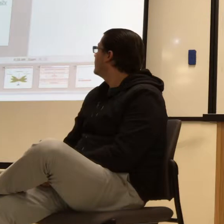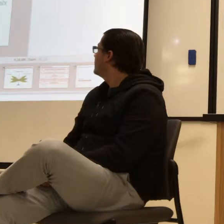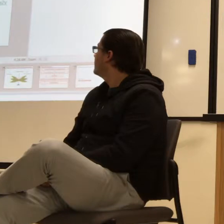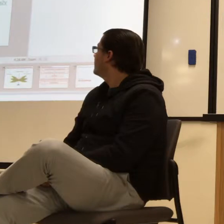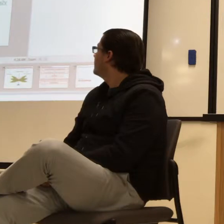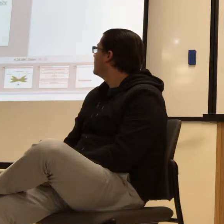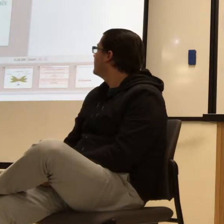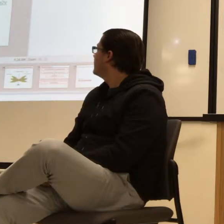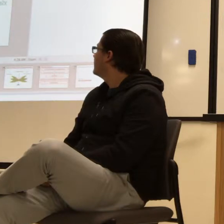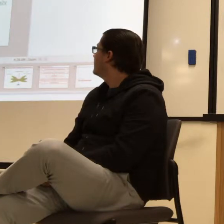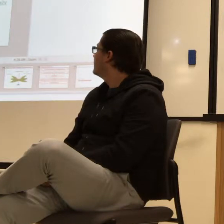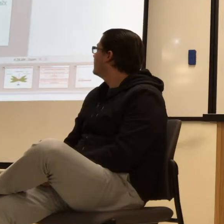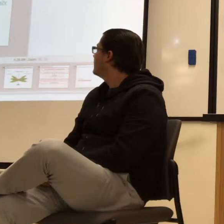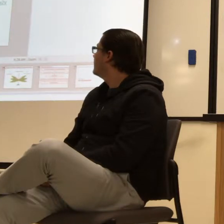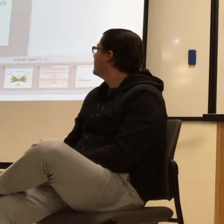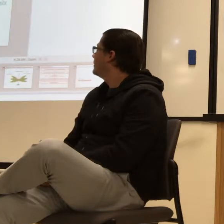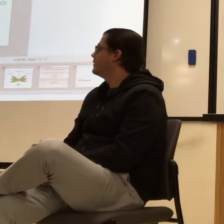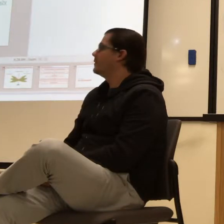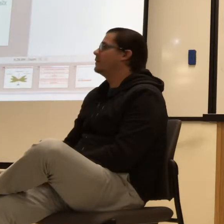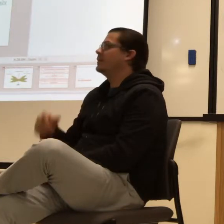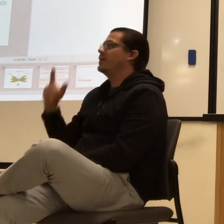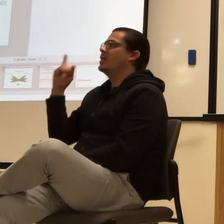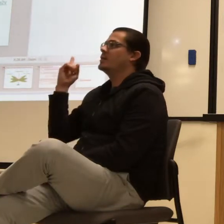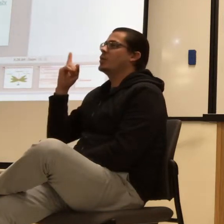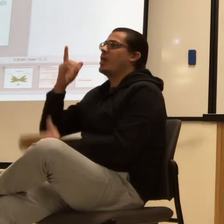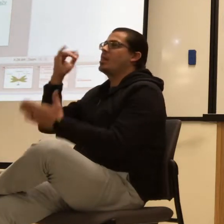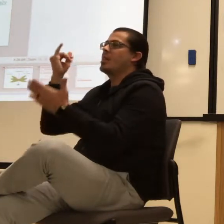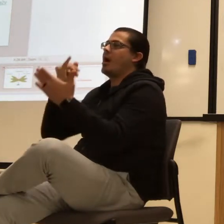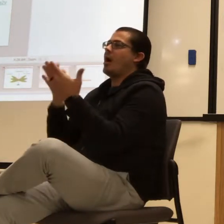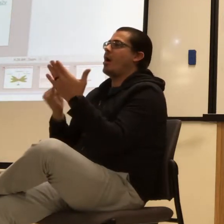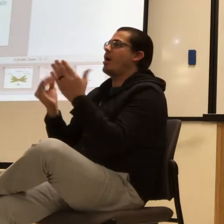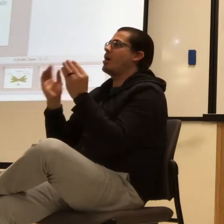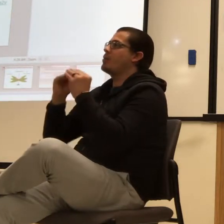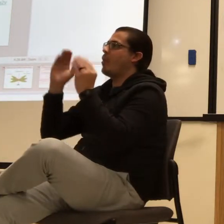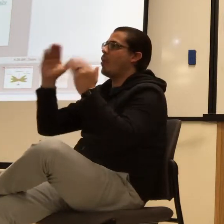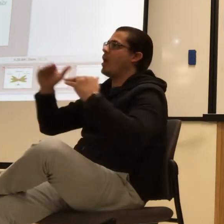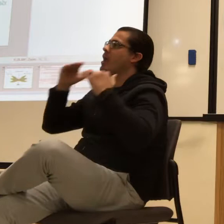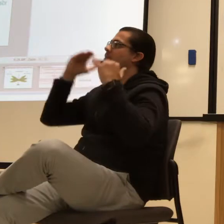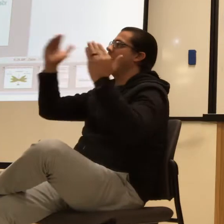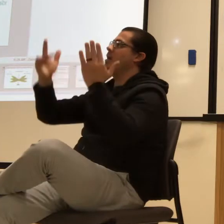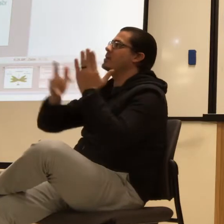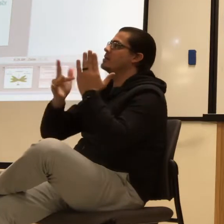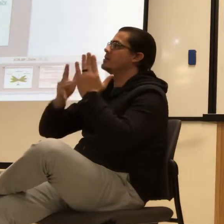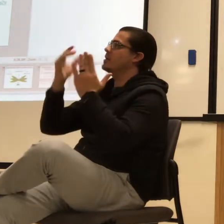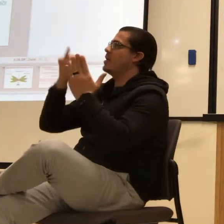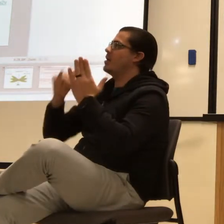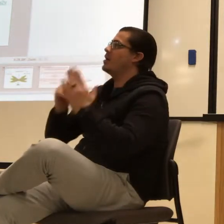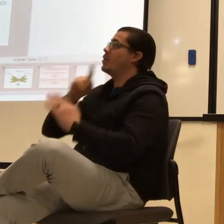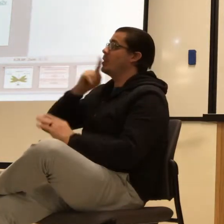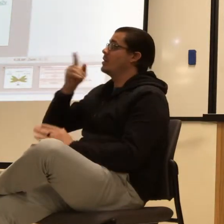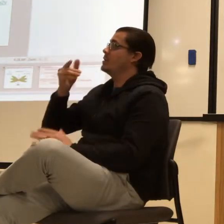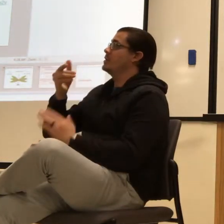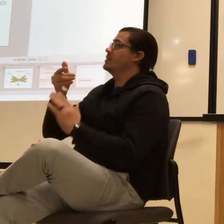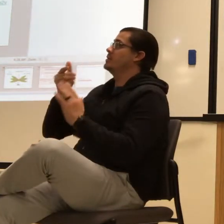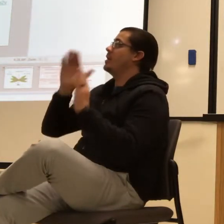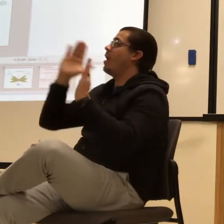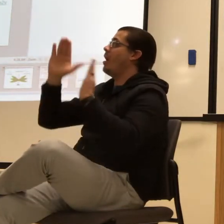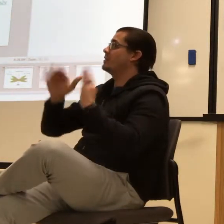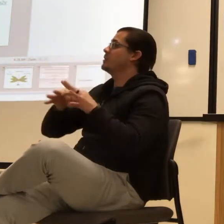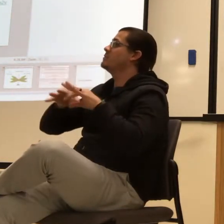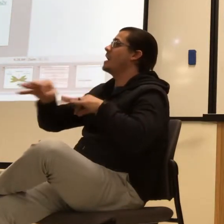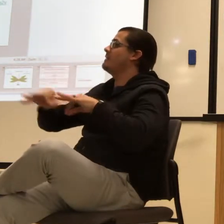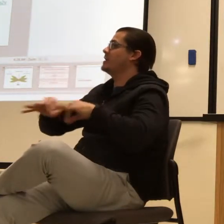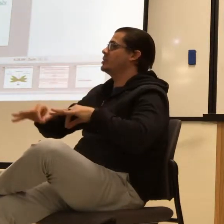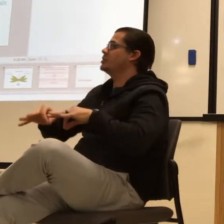This one is, the artwork is more advanced, and they have some really good definitions of some of the terms I've